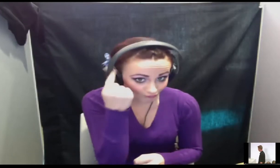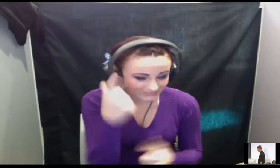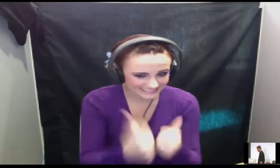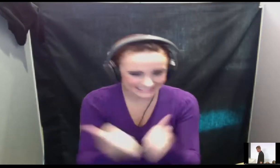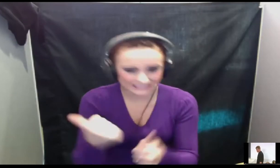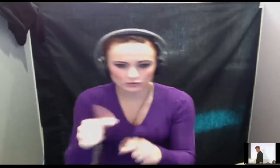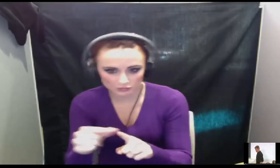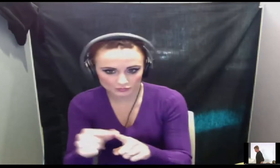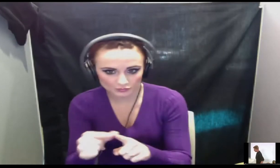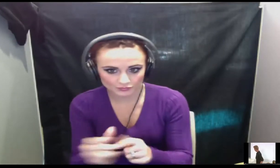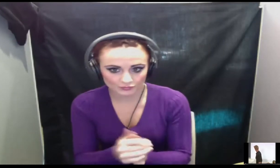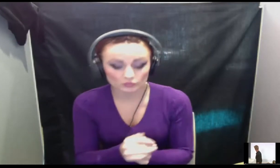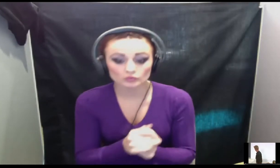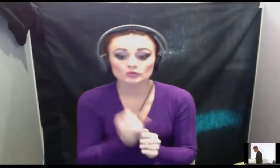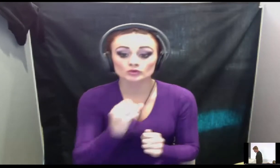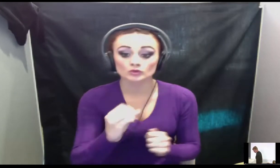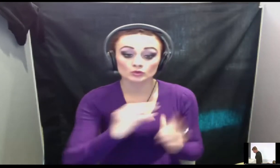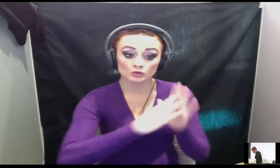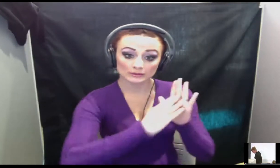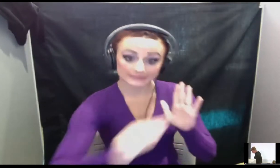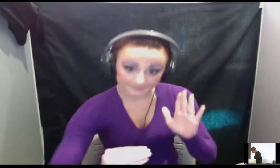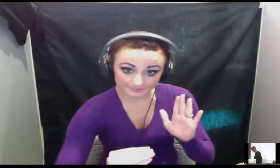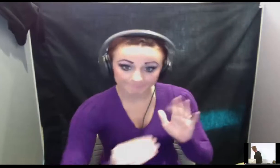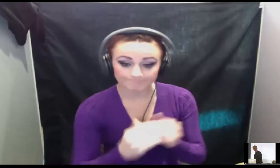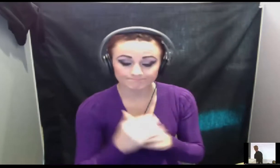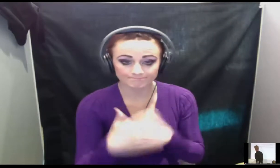down as we go.